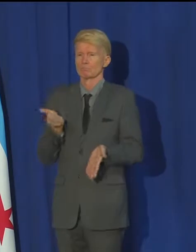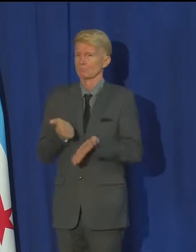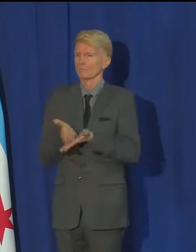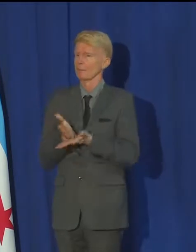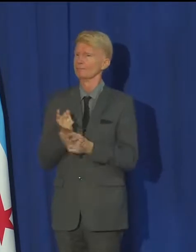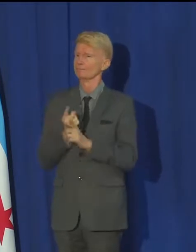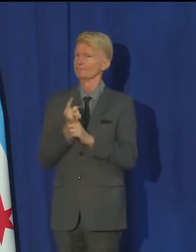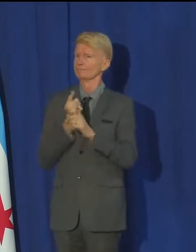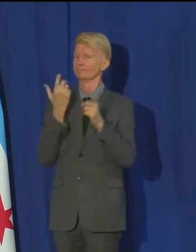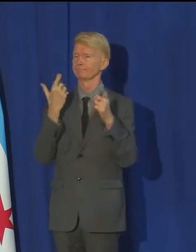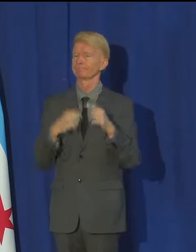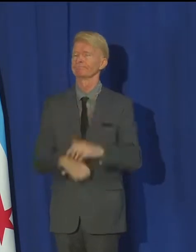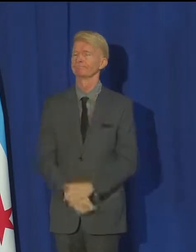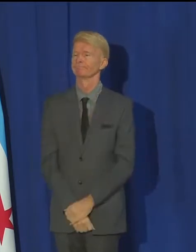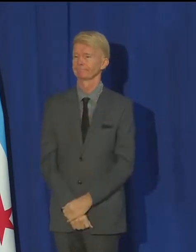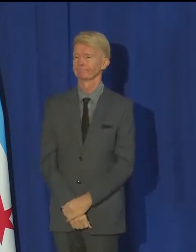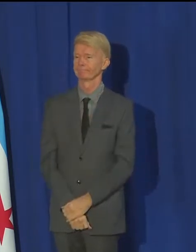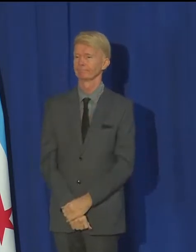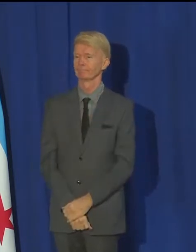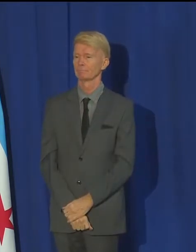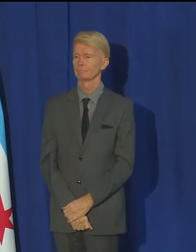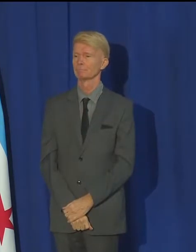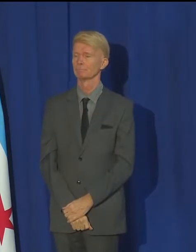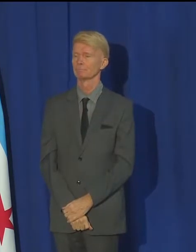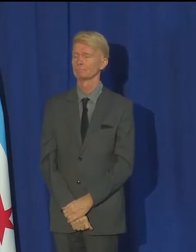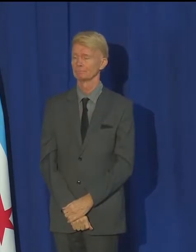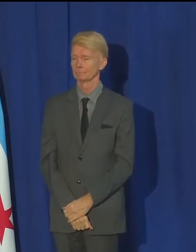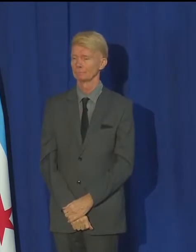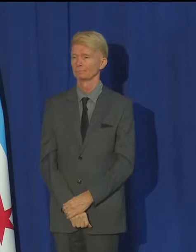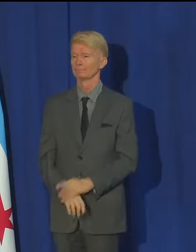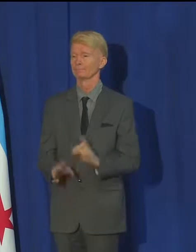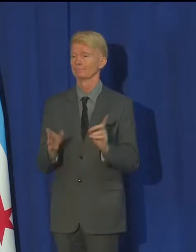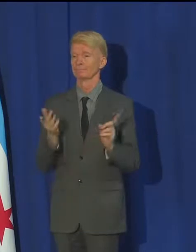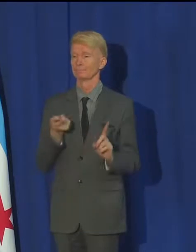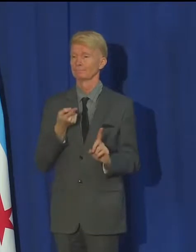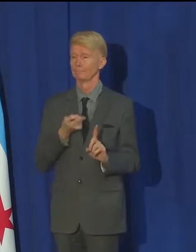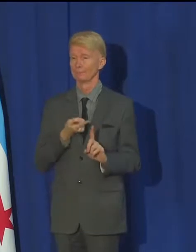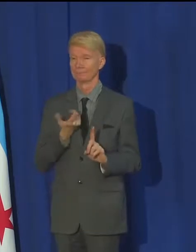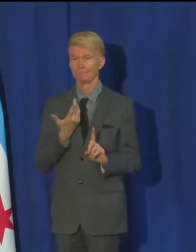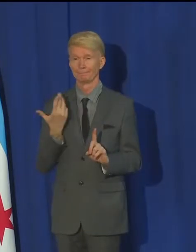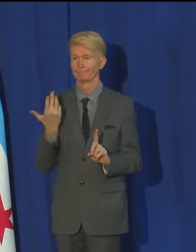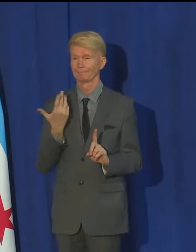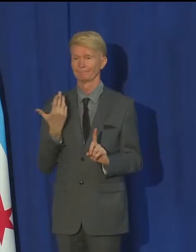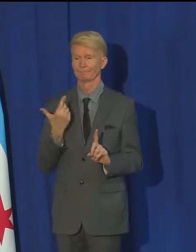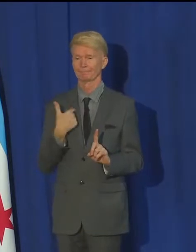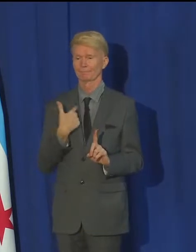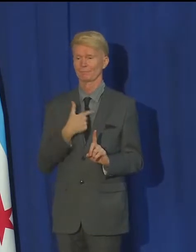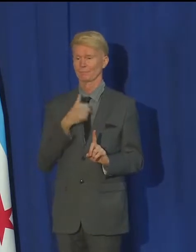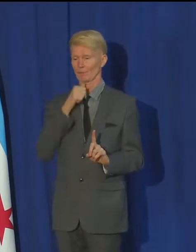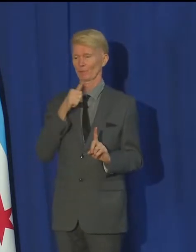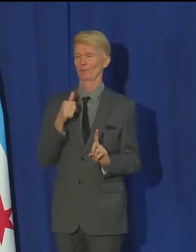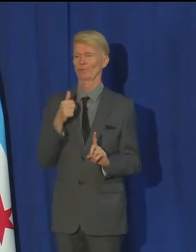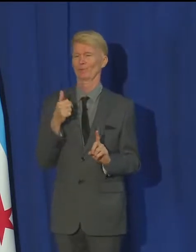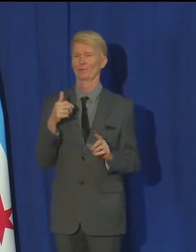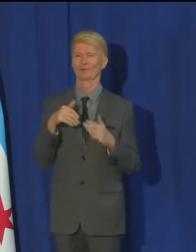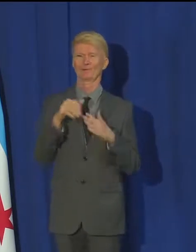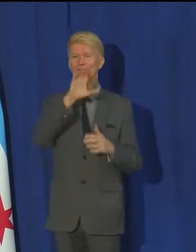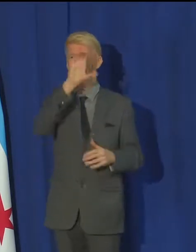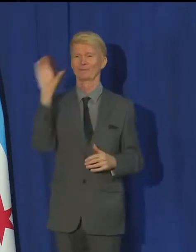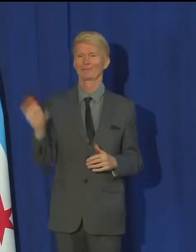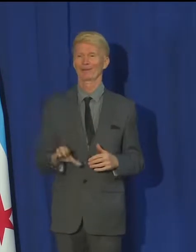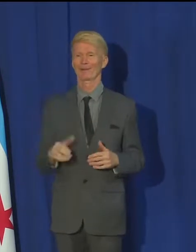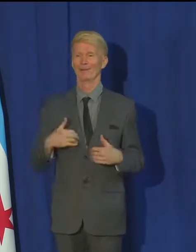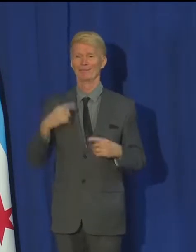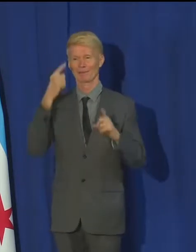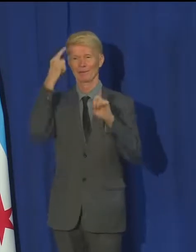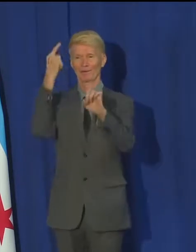the right thing to do. But what I would say is that we have no goal here in Chicago